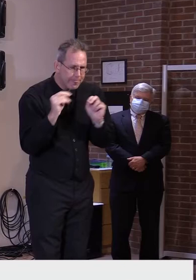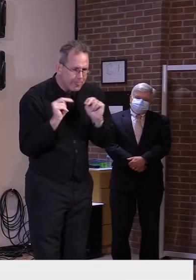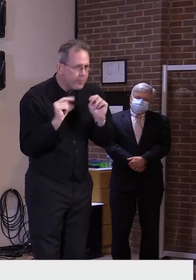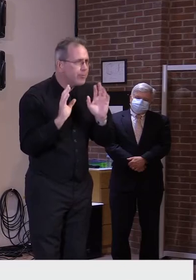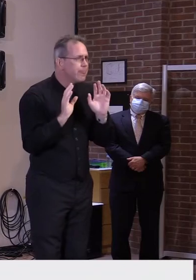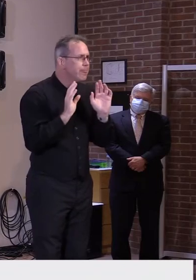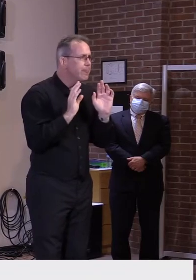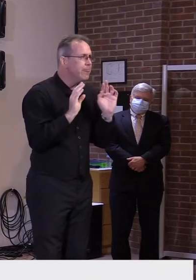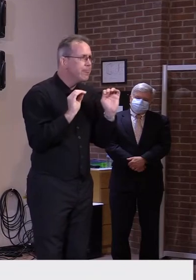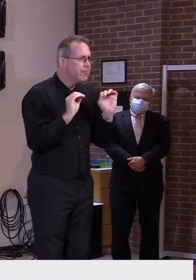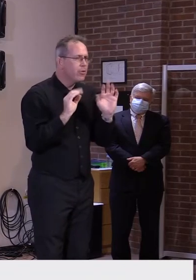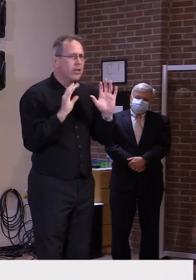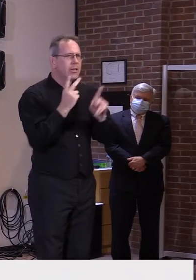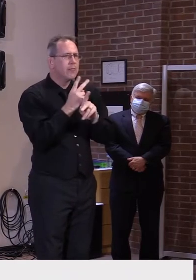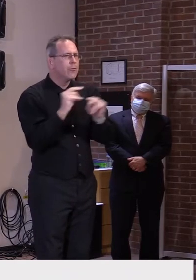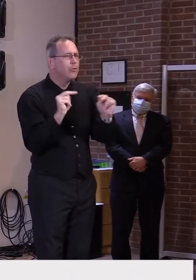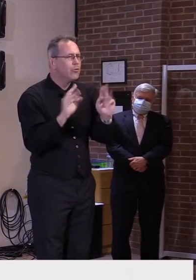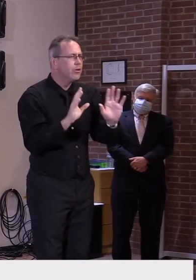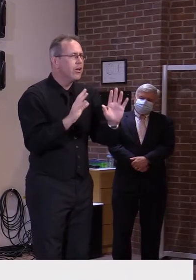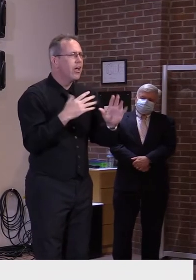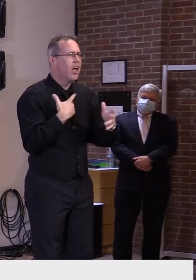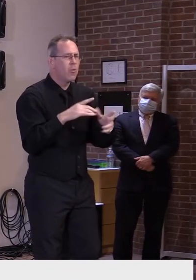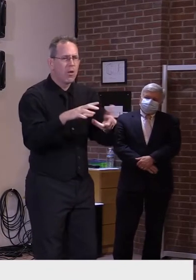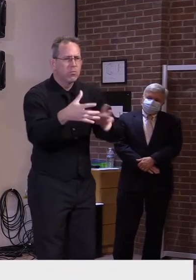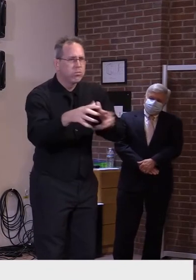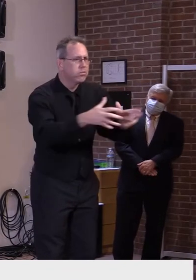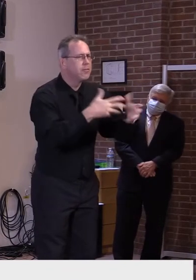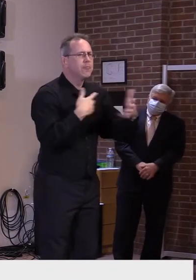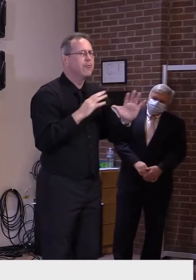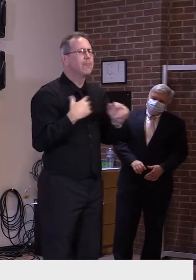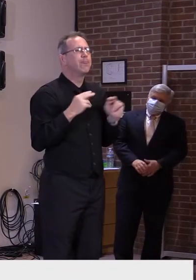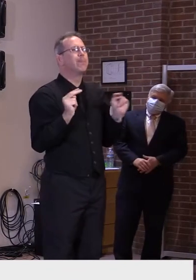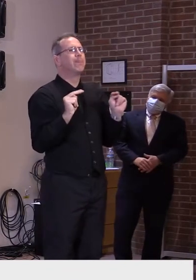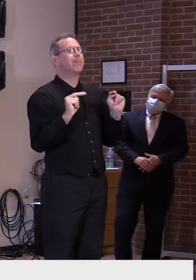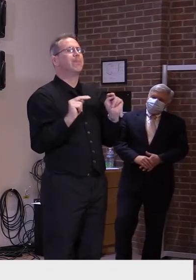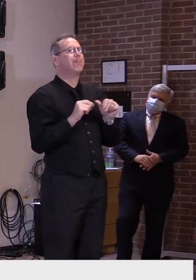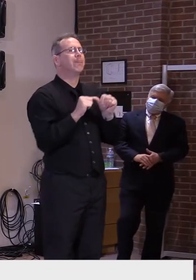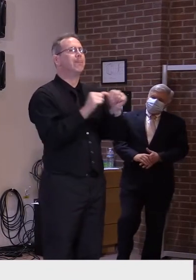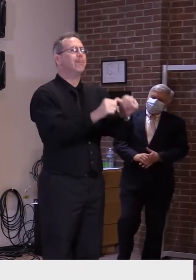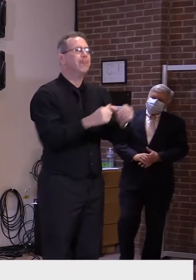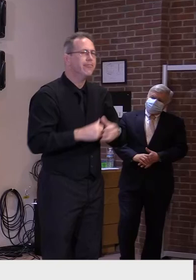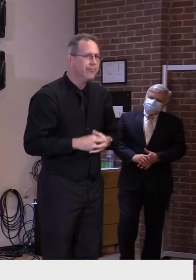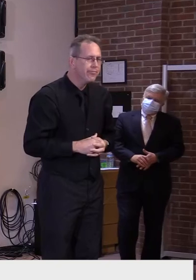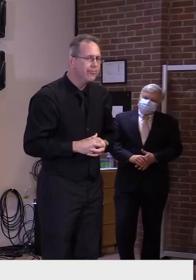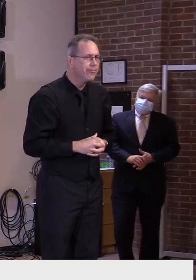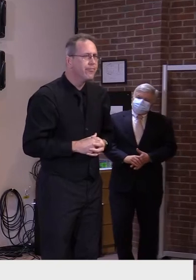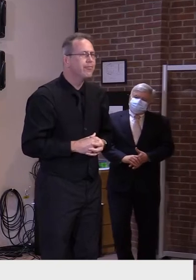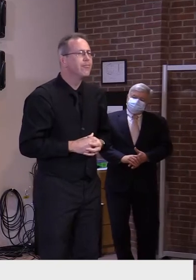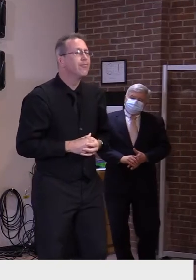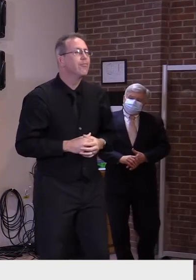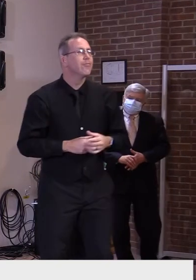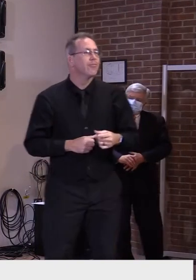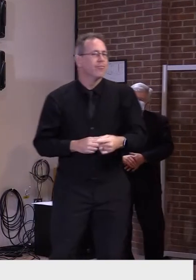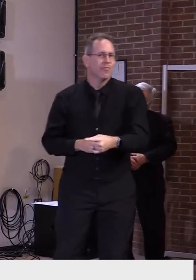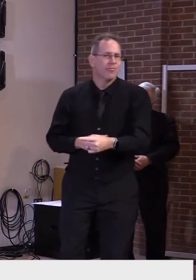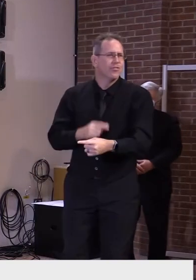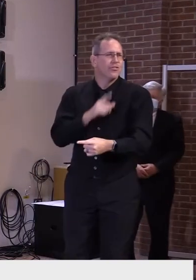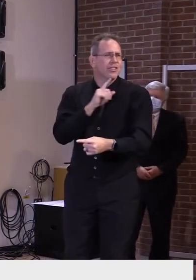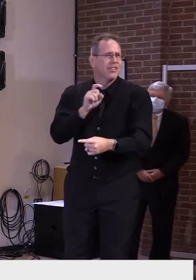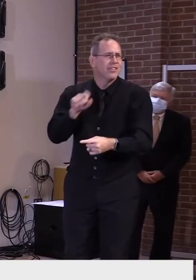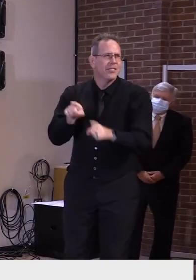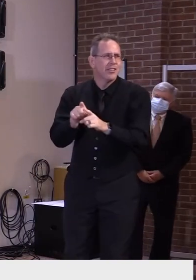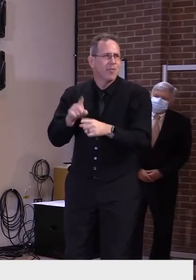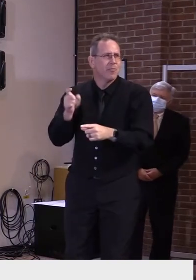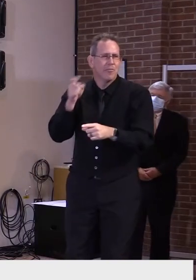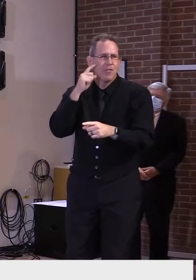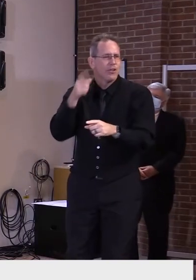Lastly, Governor, have you talked to Governor Sununu about this very issue? We have discussed this in the past,